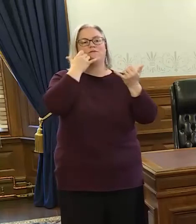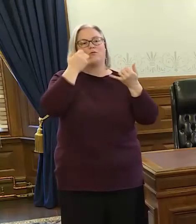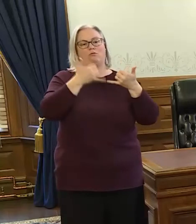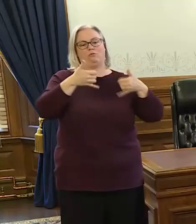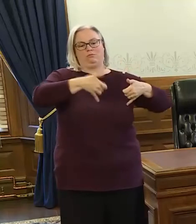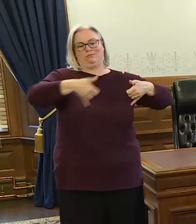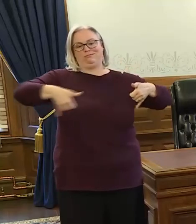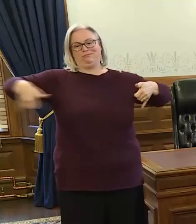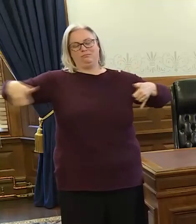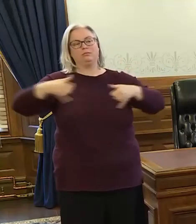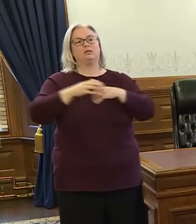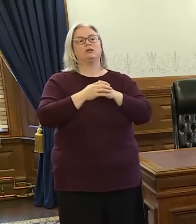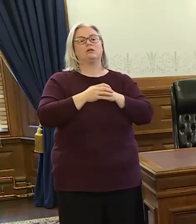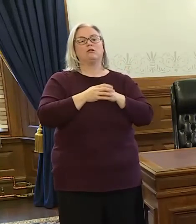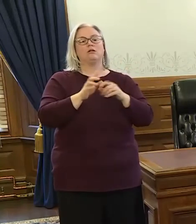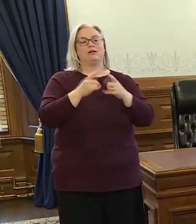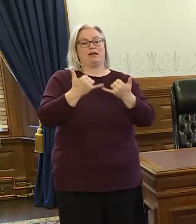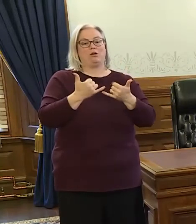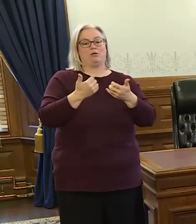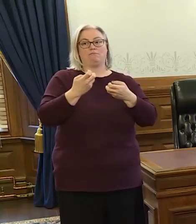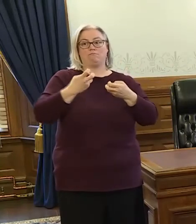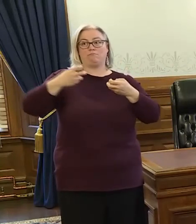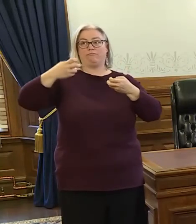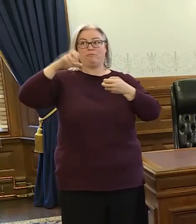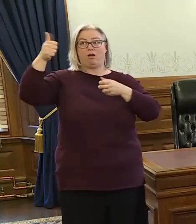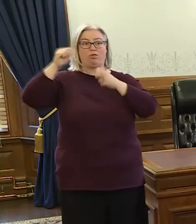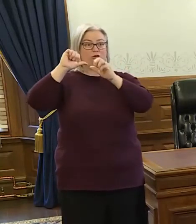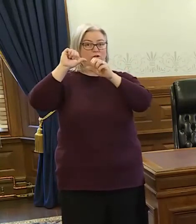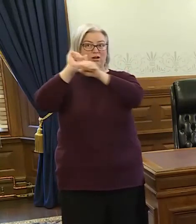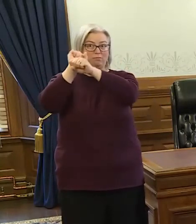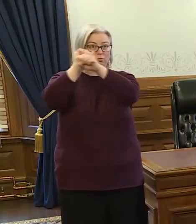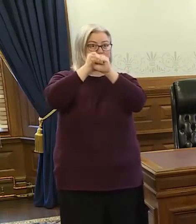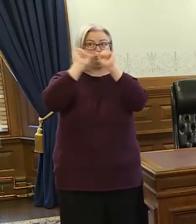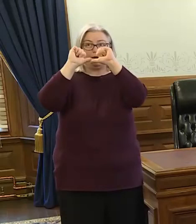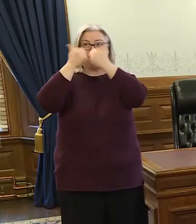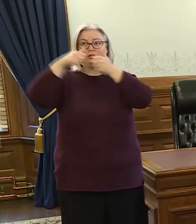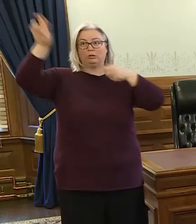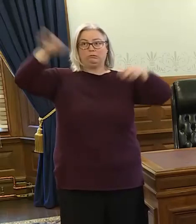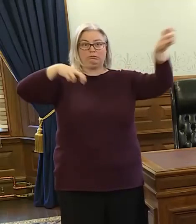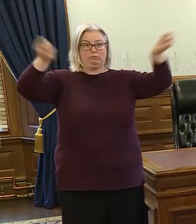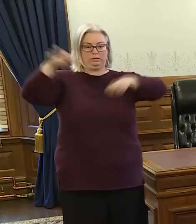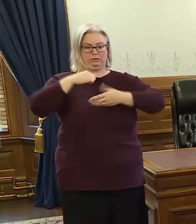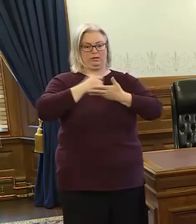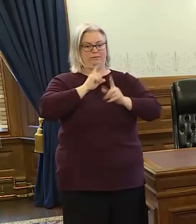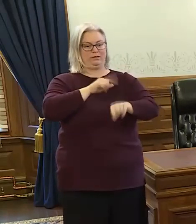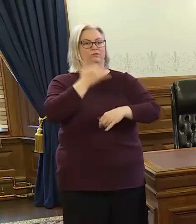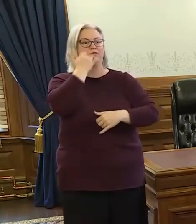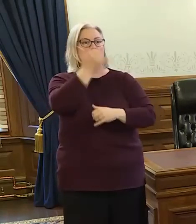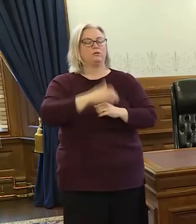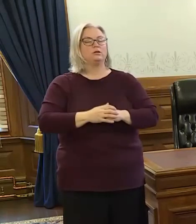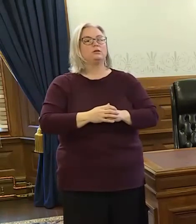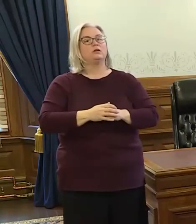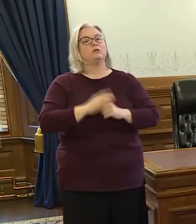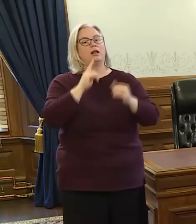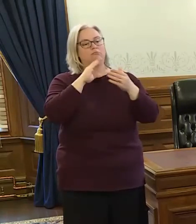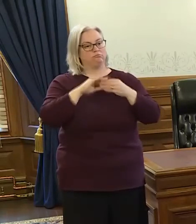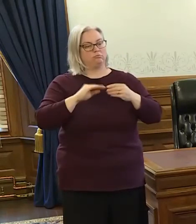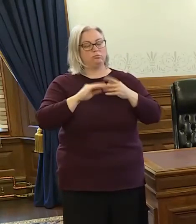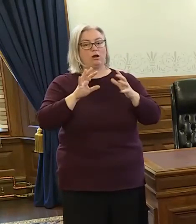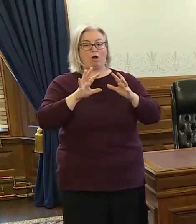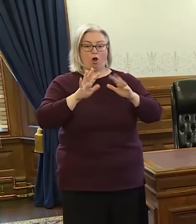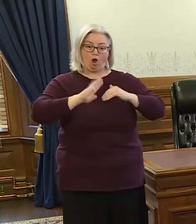We are also in the process of moving employees from other agencies to help in this effort. When I said that we are taking